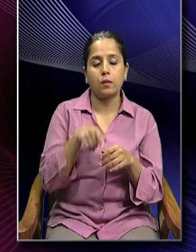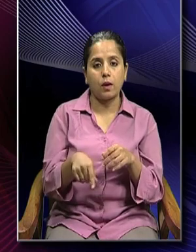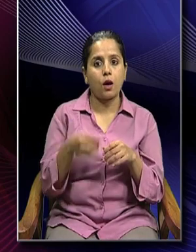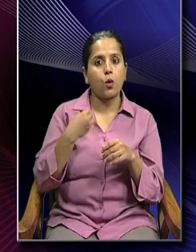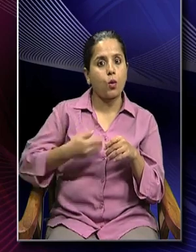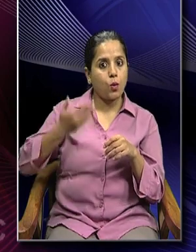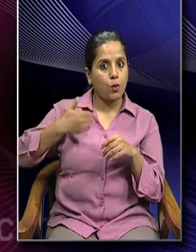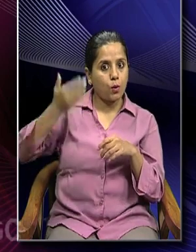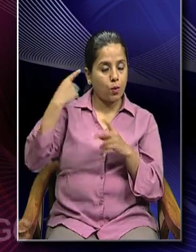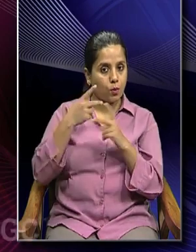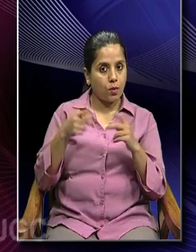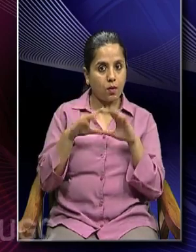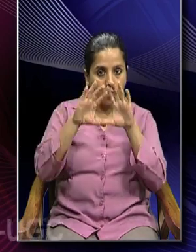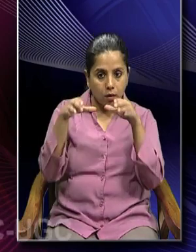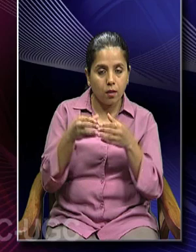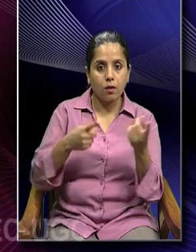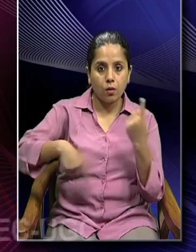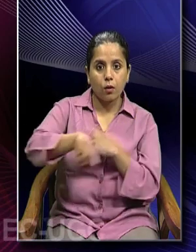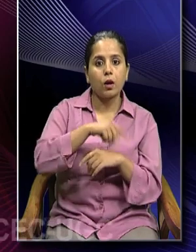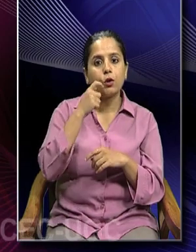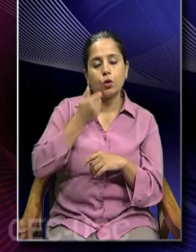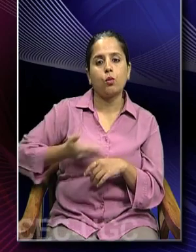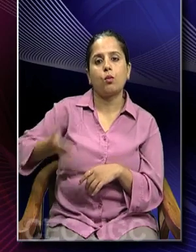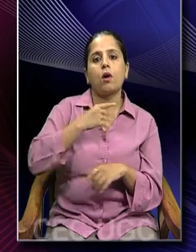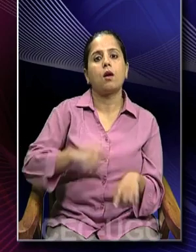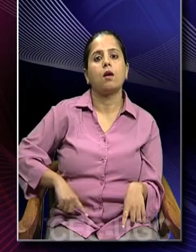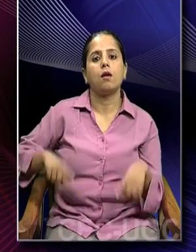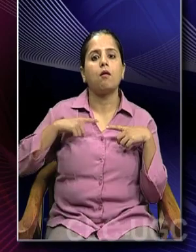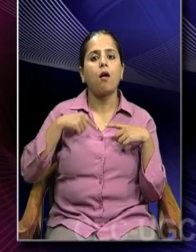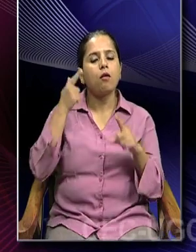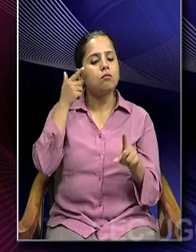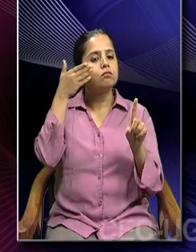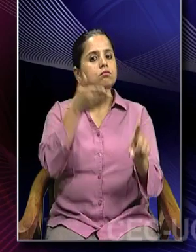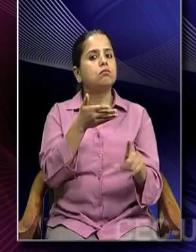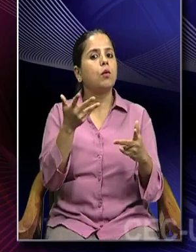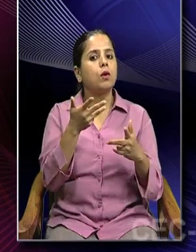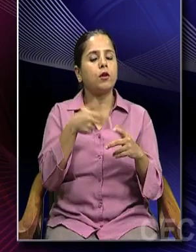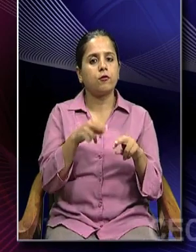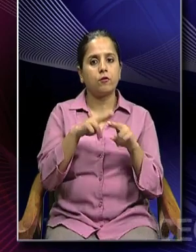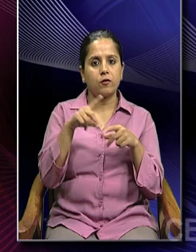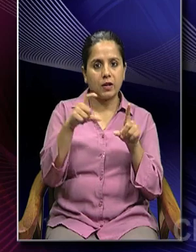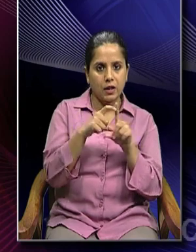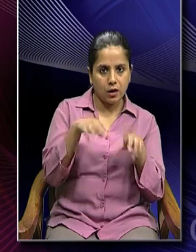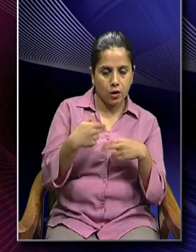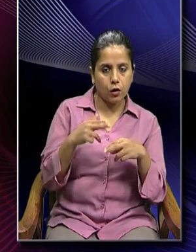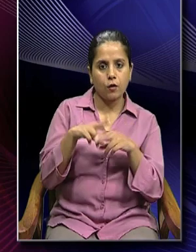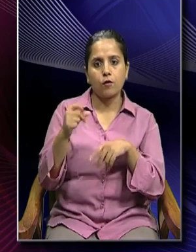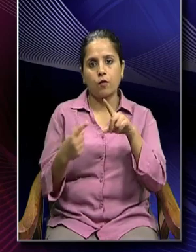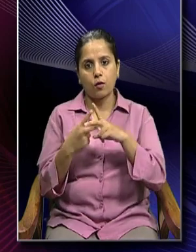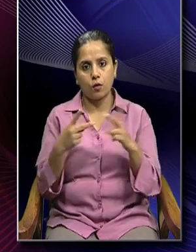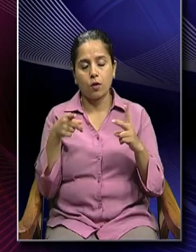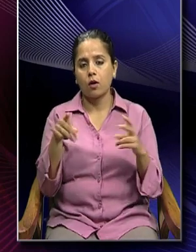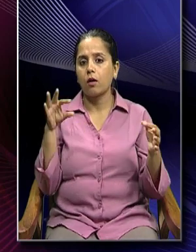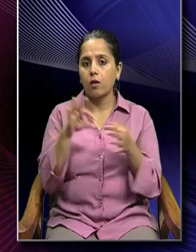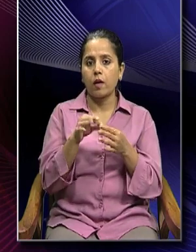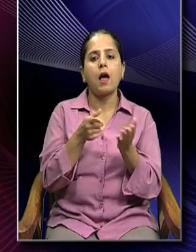traditionality era, the collective forms of human life was centered around the field and the fort, which means they were based